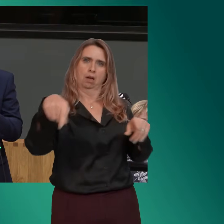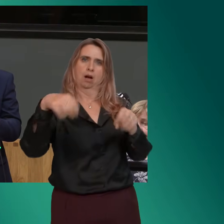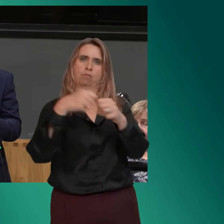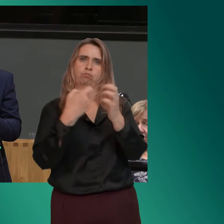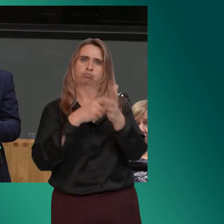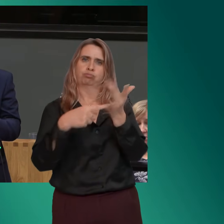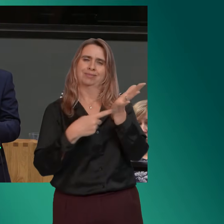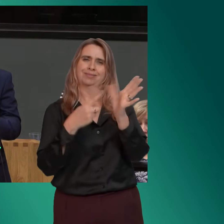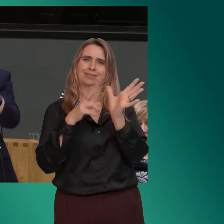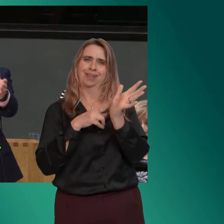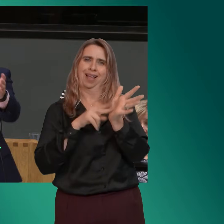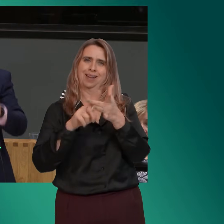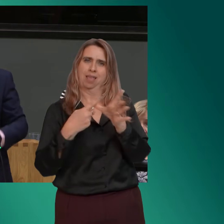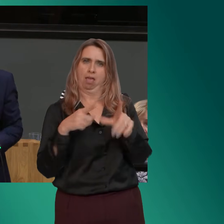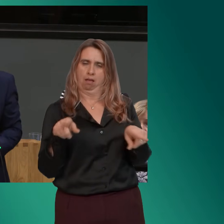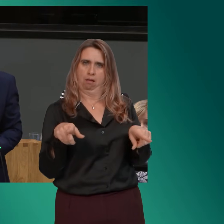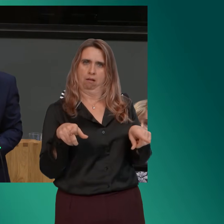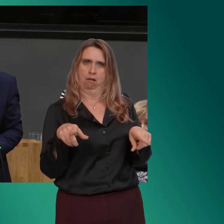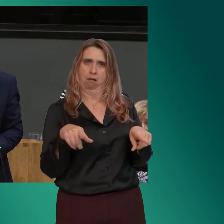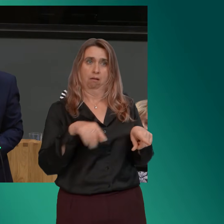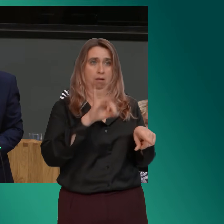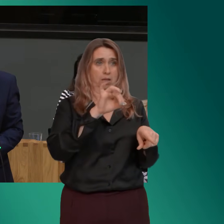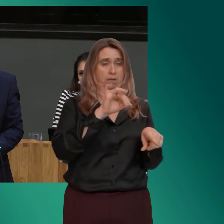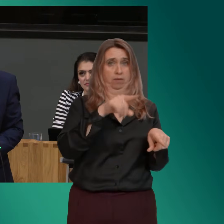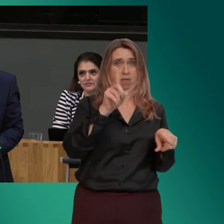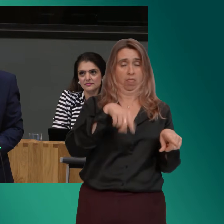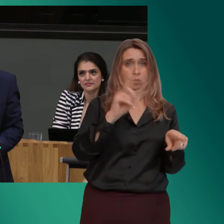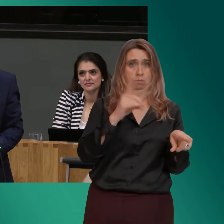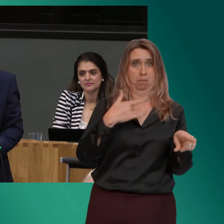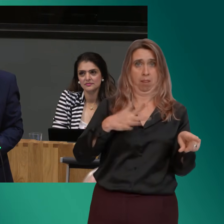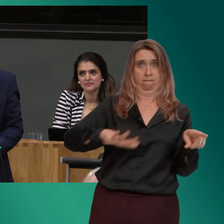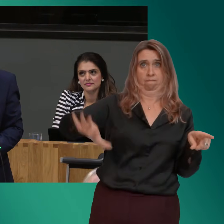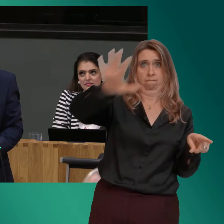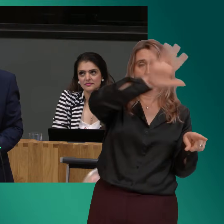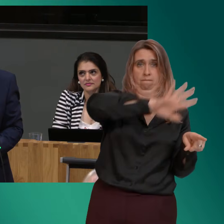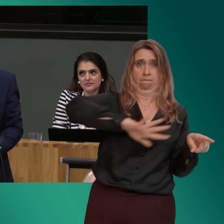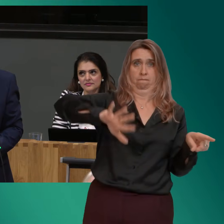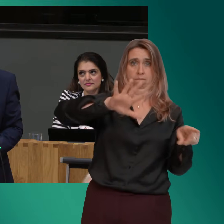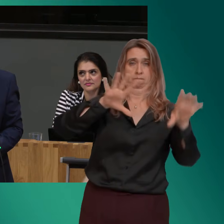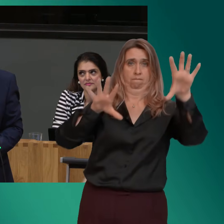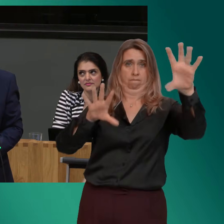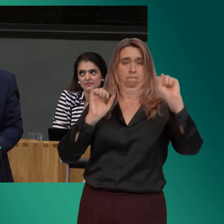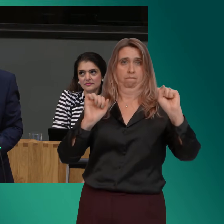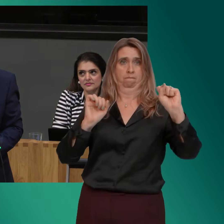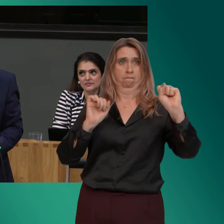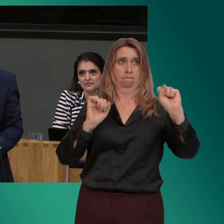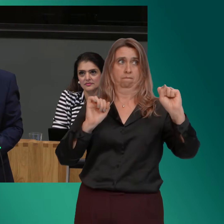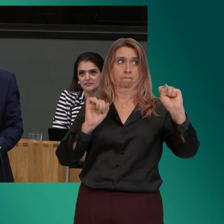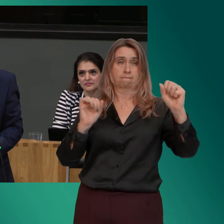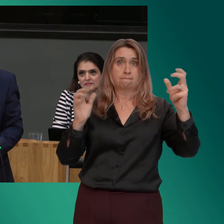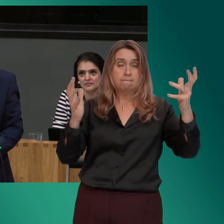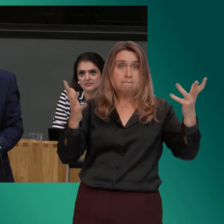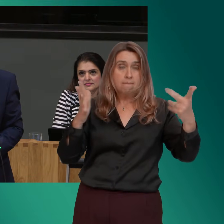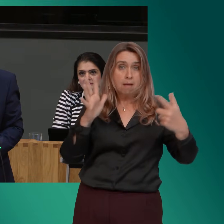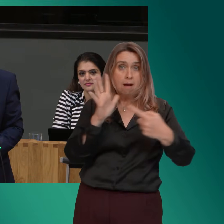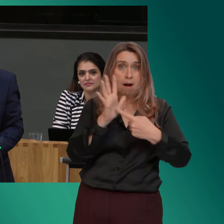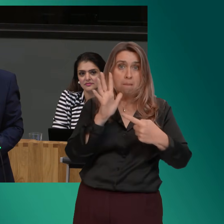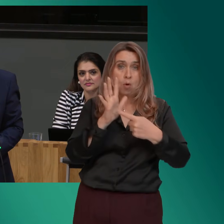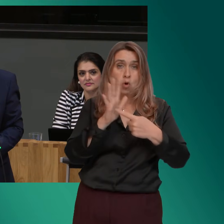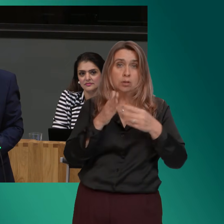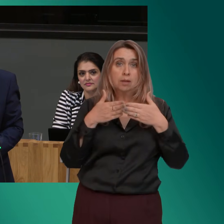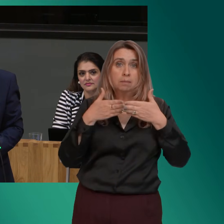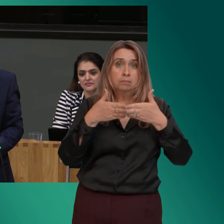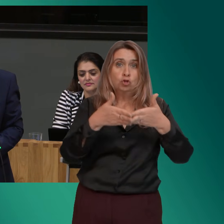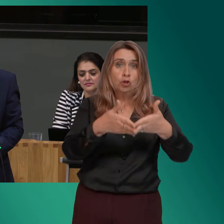community of 70,000 people that you represent, which is home to one of the most strategically important ports